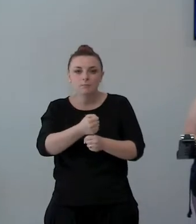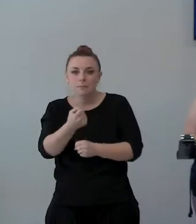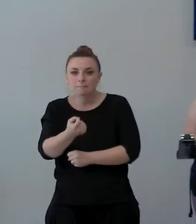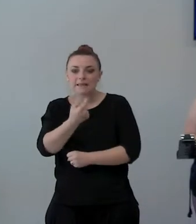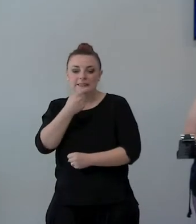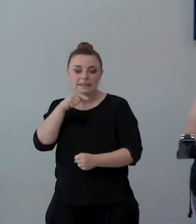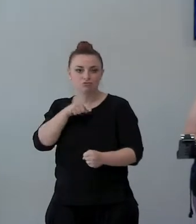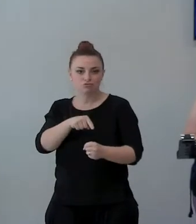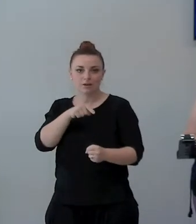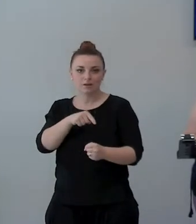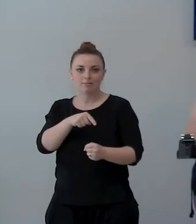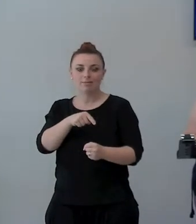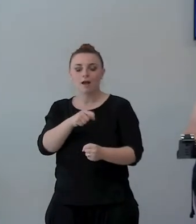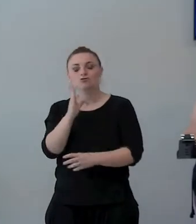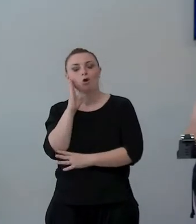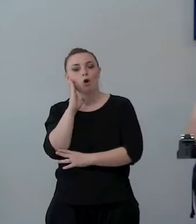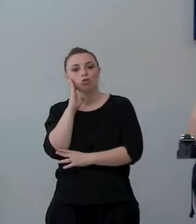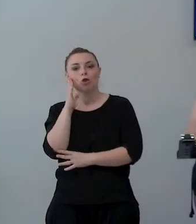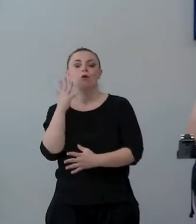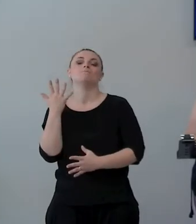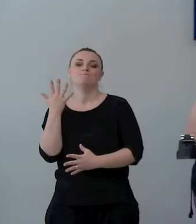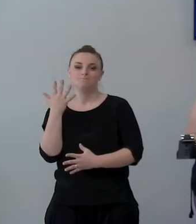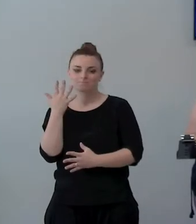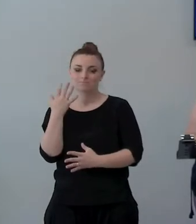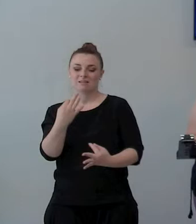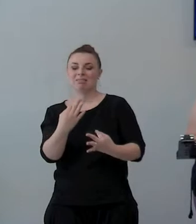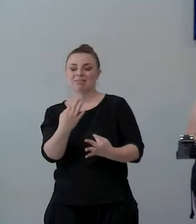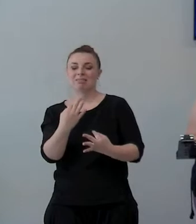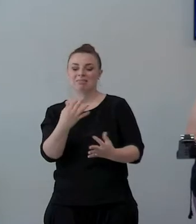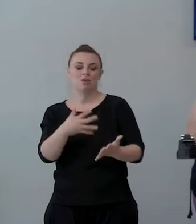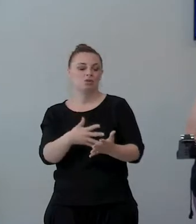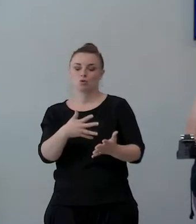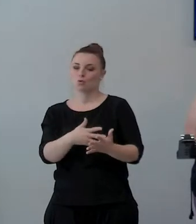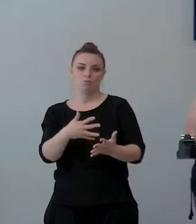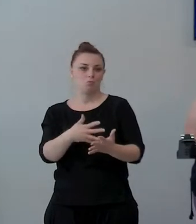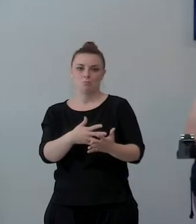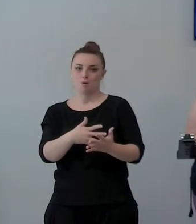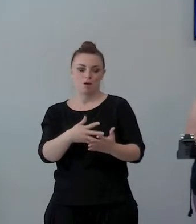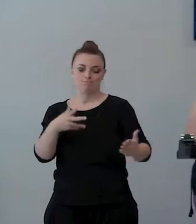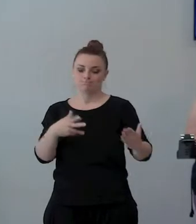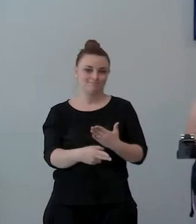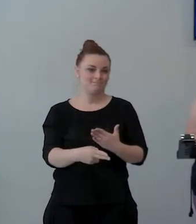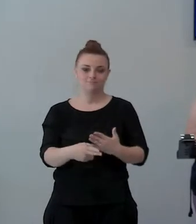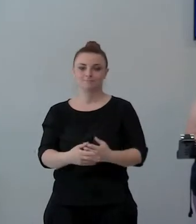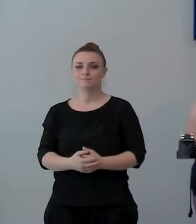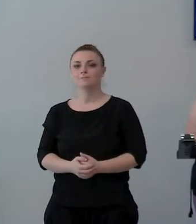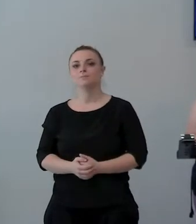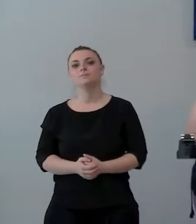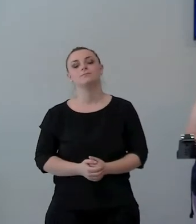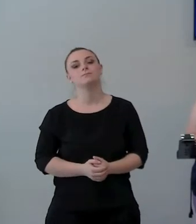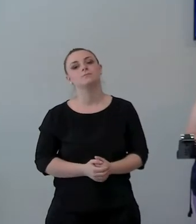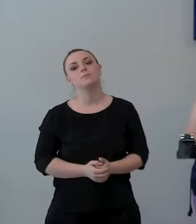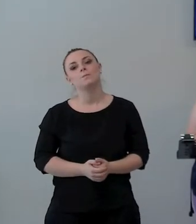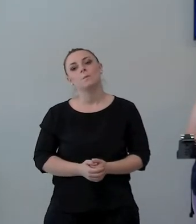dormire bene. In the case of my sister, it's the side effect of a medicine that she has to